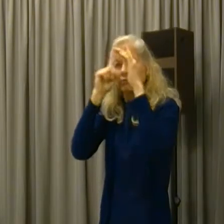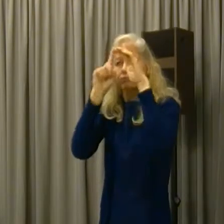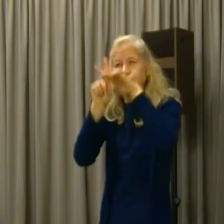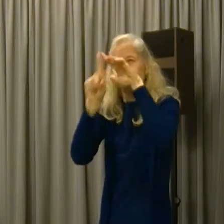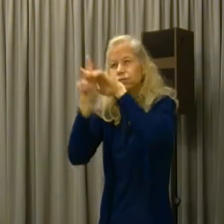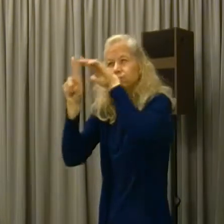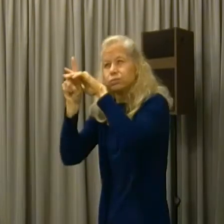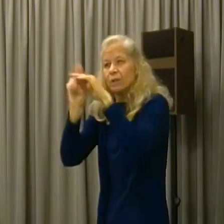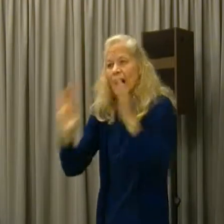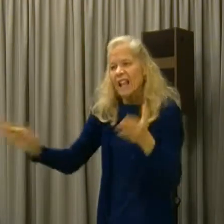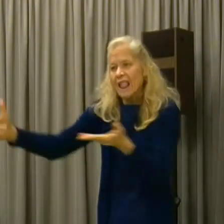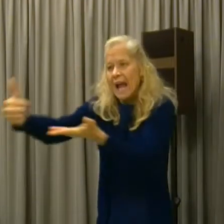on television.